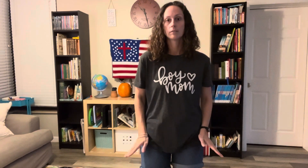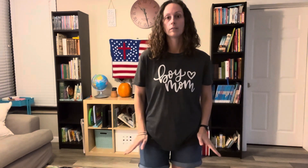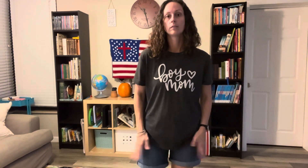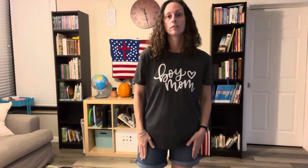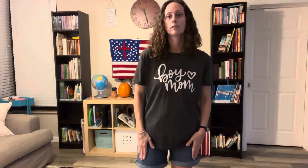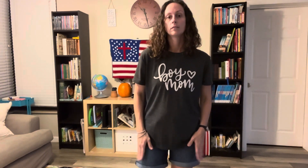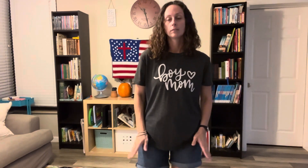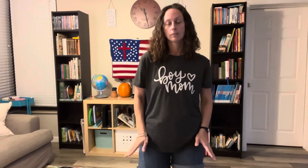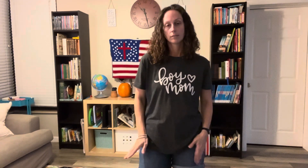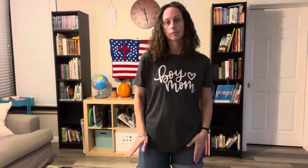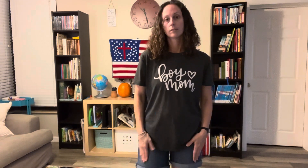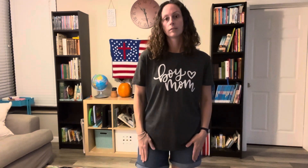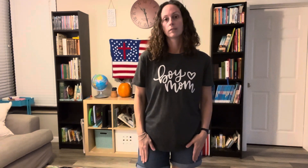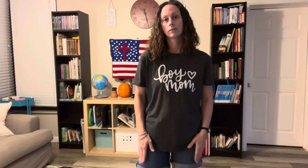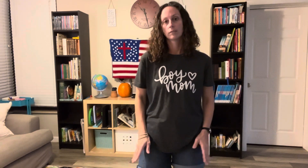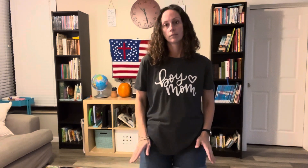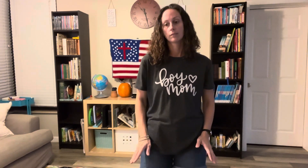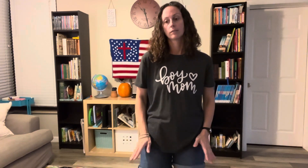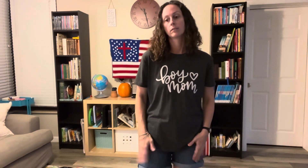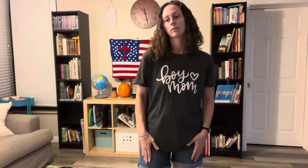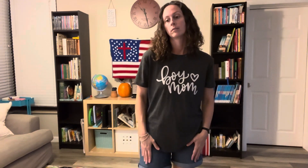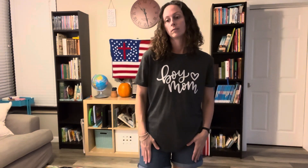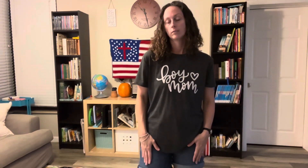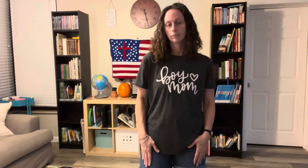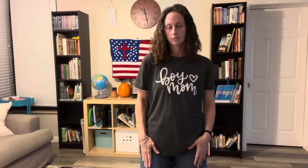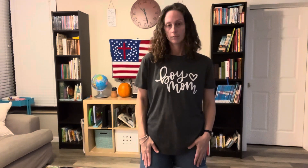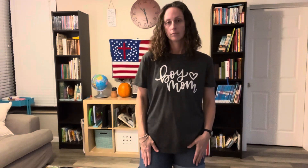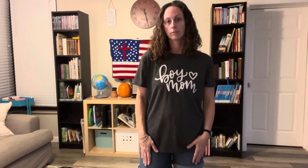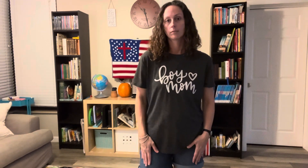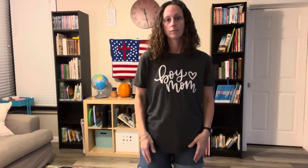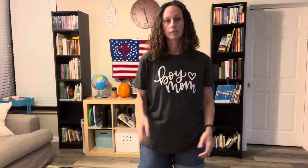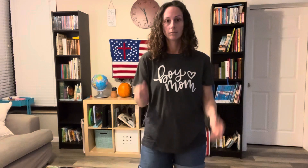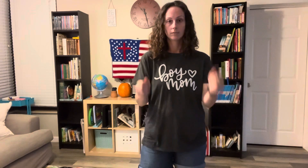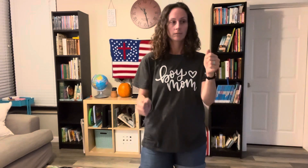blood? These are the major purposes of blood.